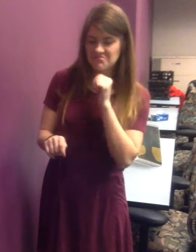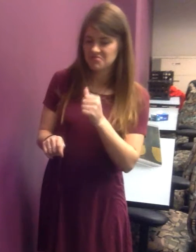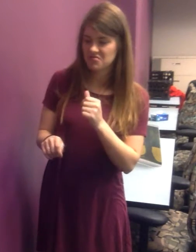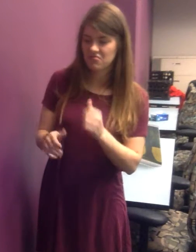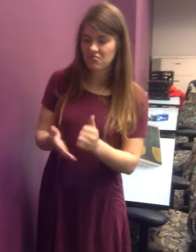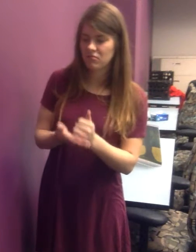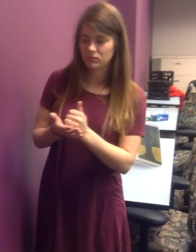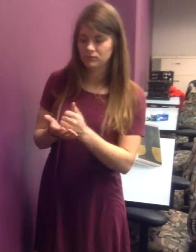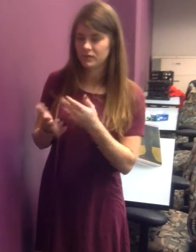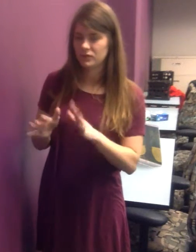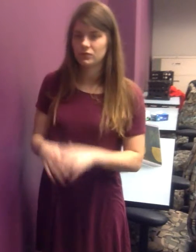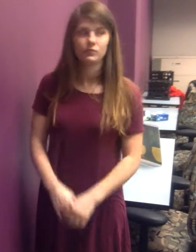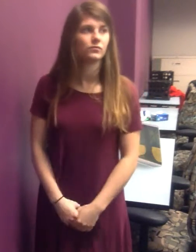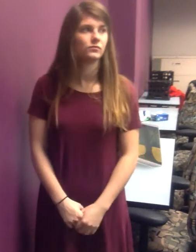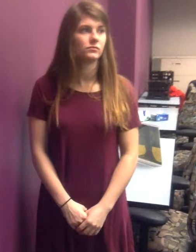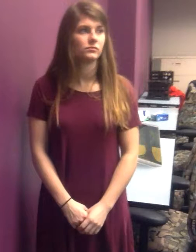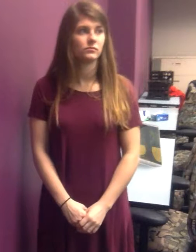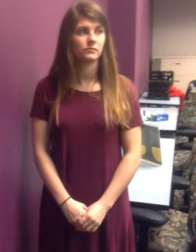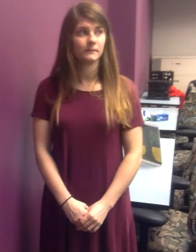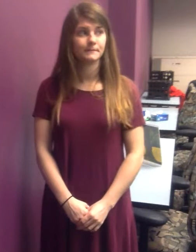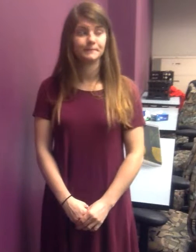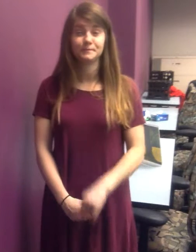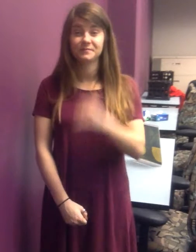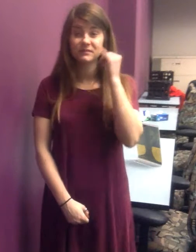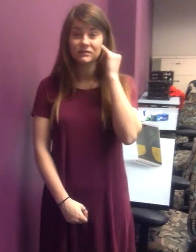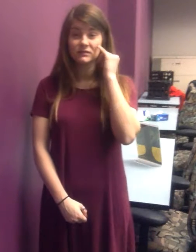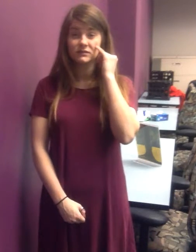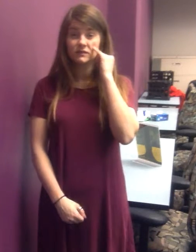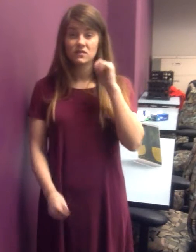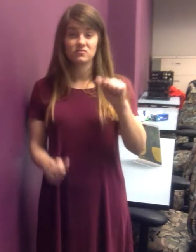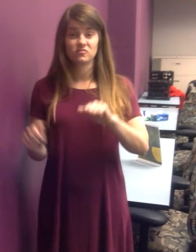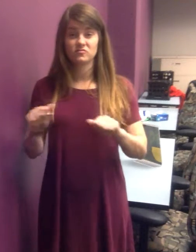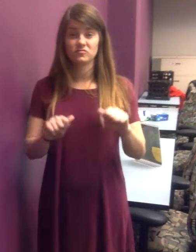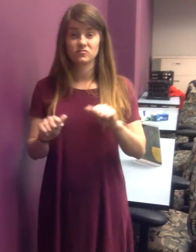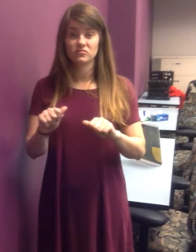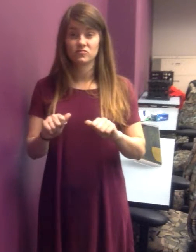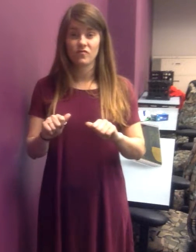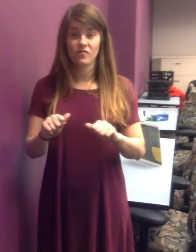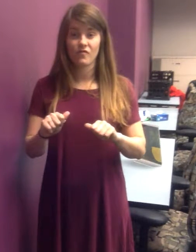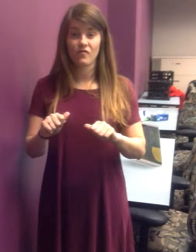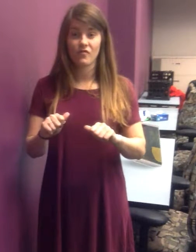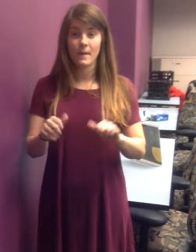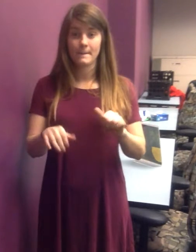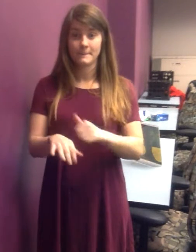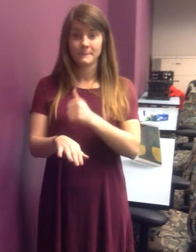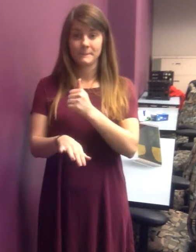Diminish the credibility of the scientific consensus, and action on climate change grinds to a halt. At a conference in Long Island,